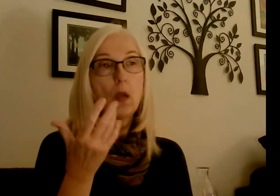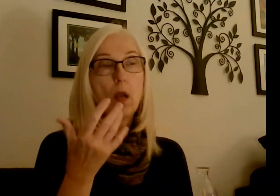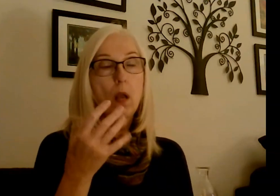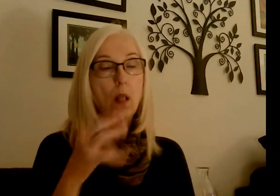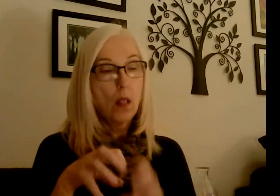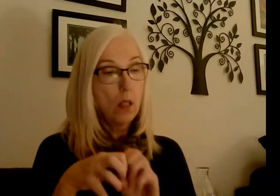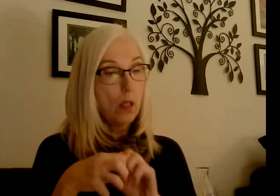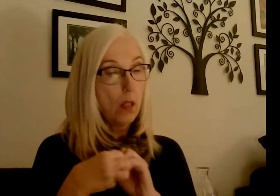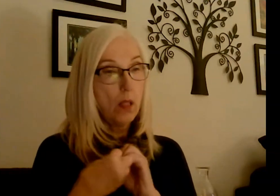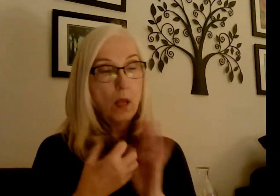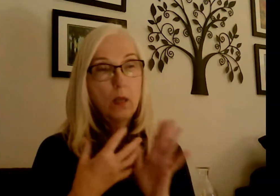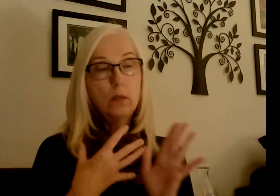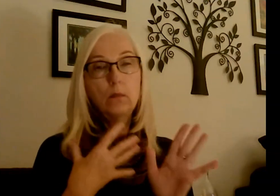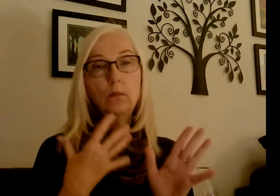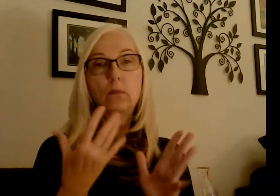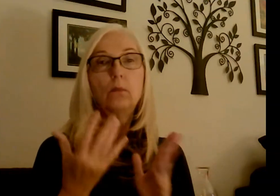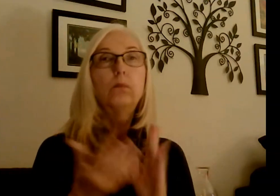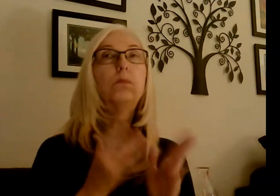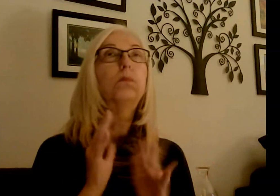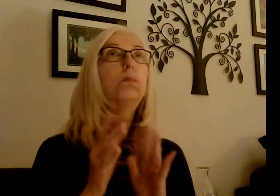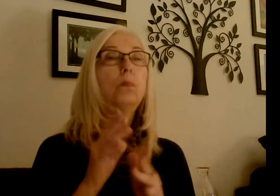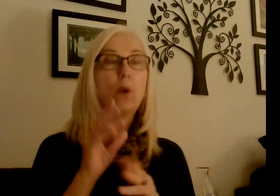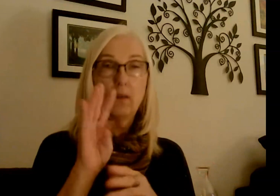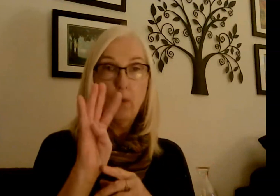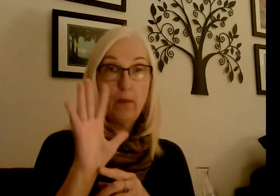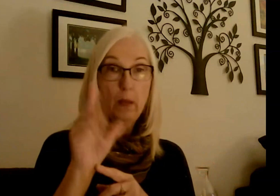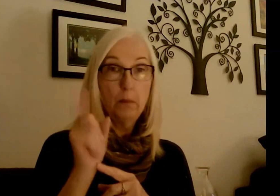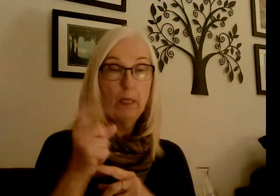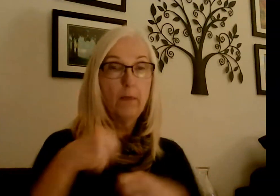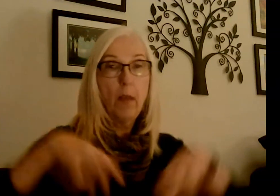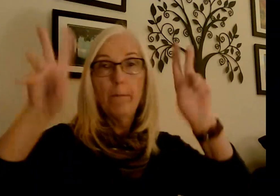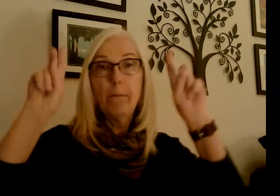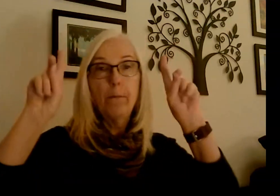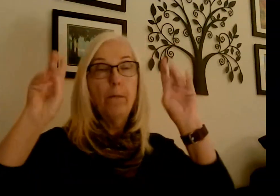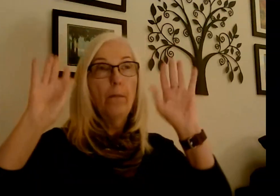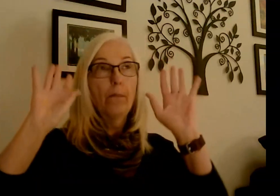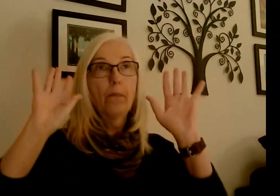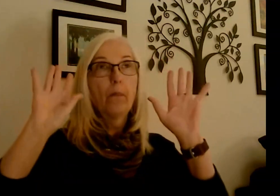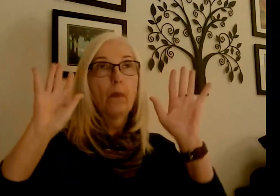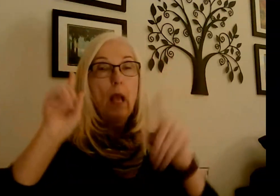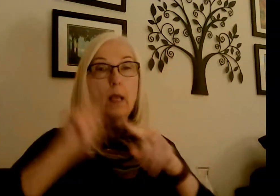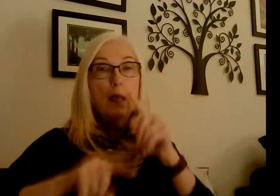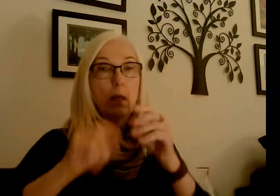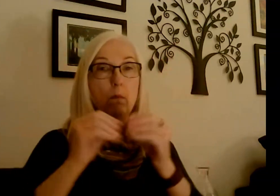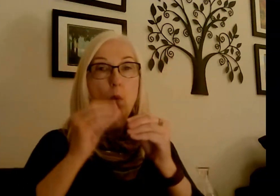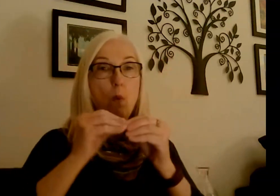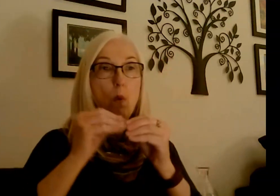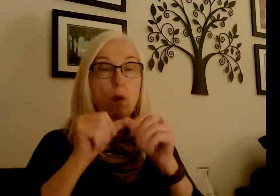the entire movie. It was just breaking my heart. I got about 45 minutes through and I just gave